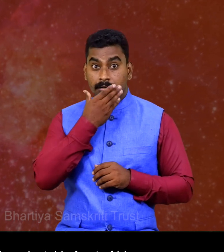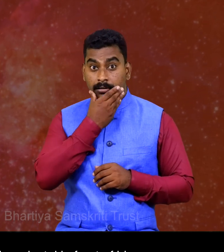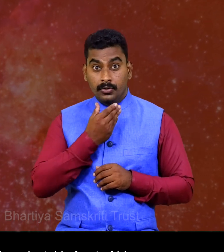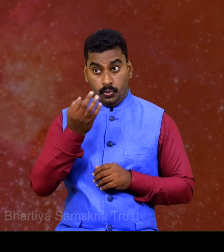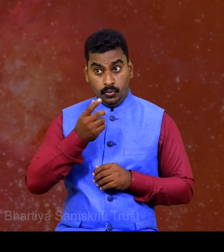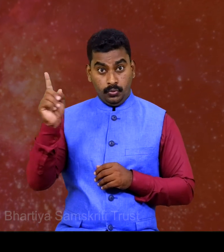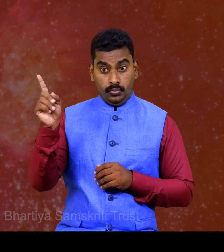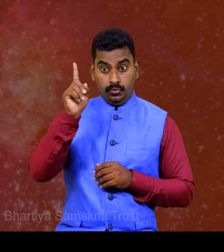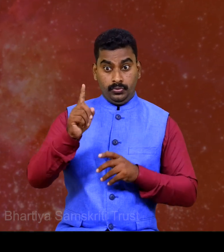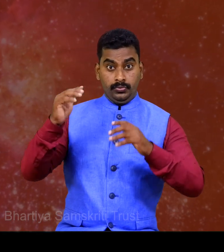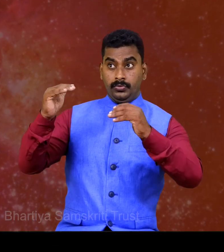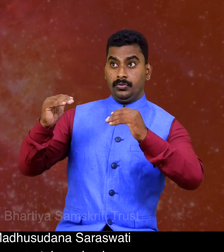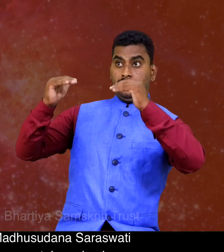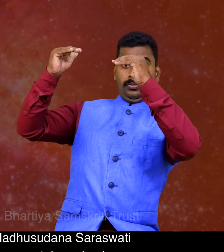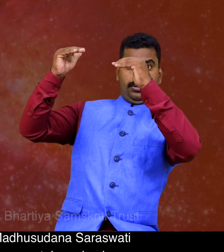front of him.